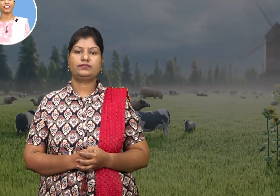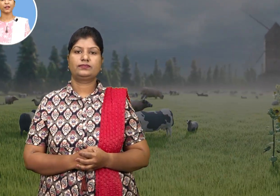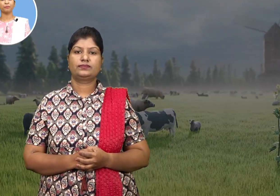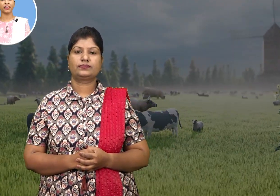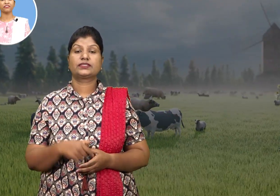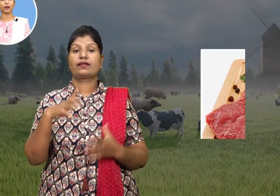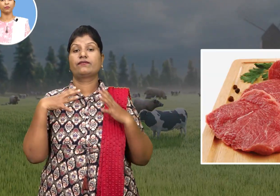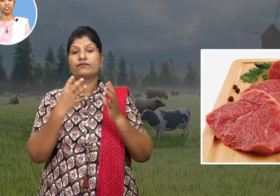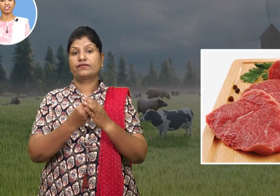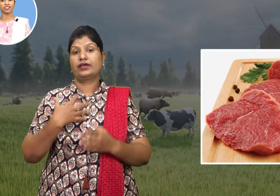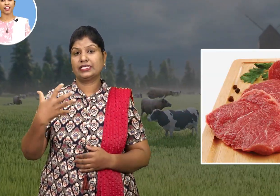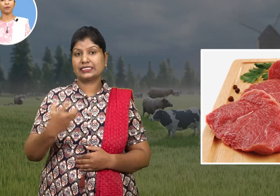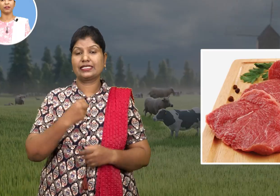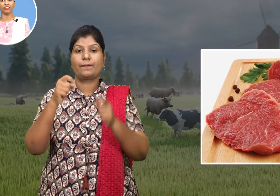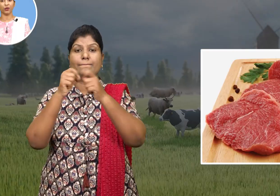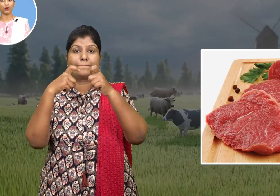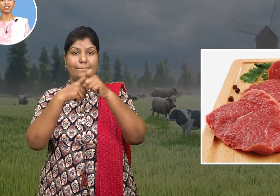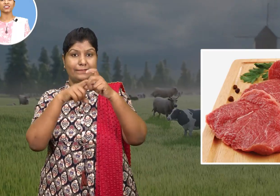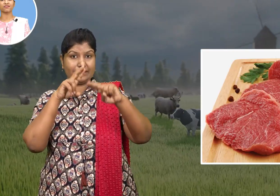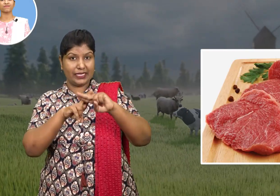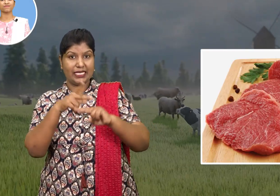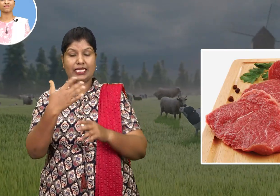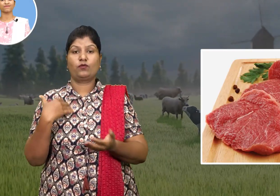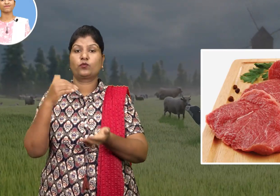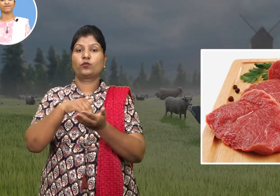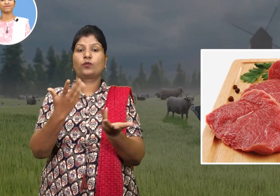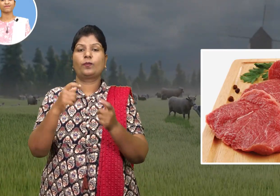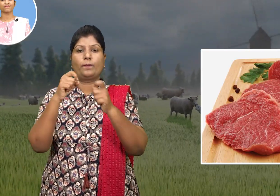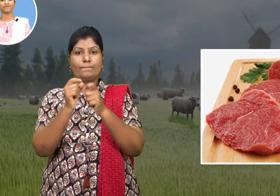We get beef from bulls and buffaloes,